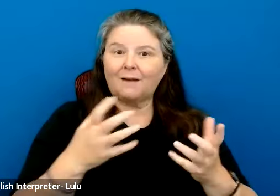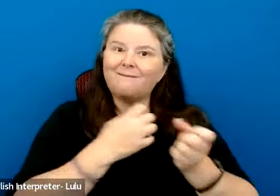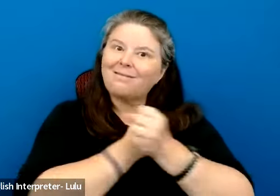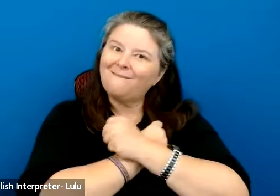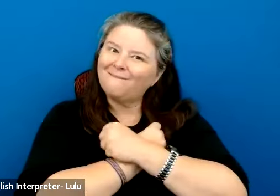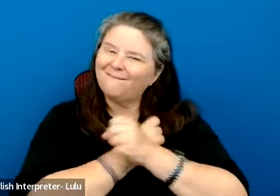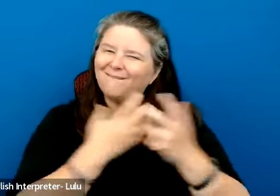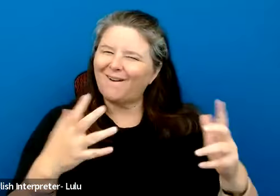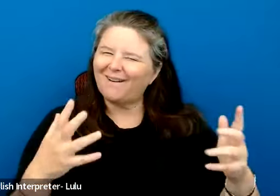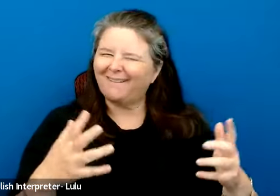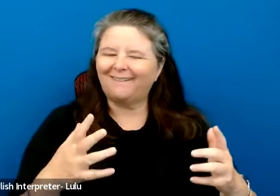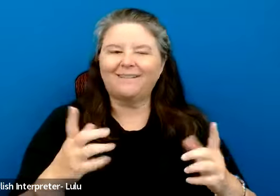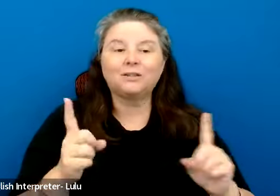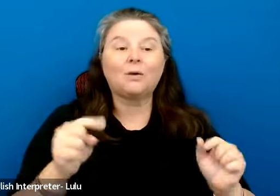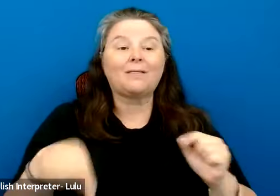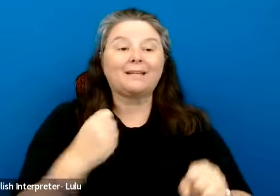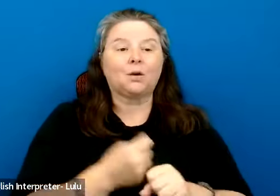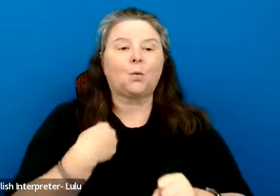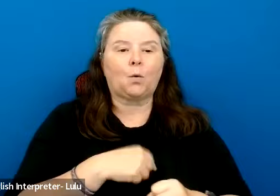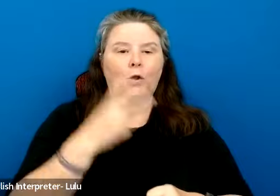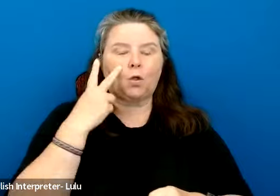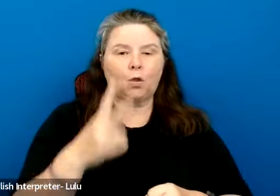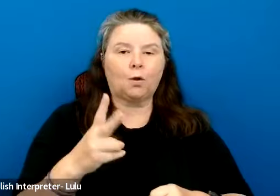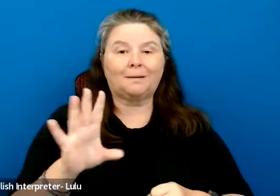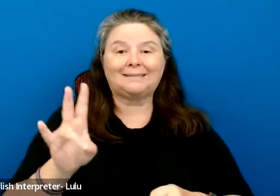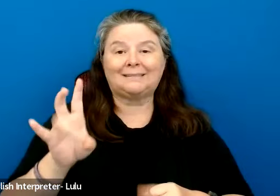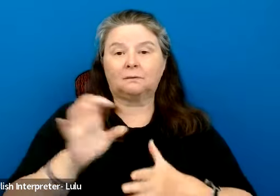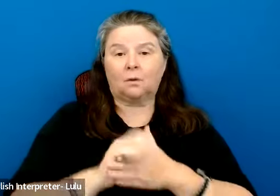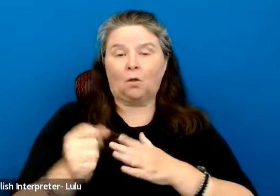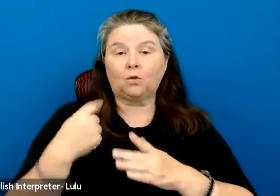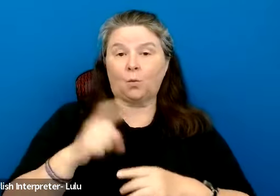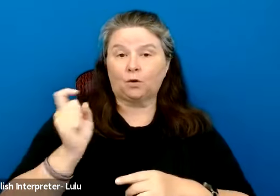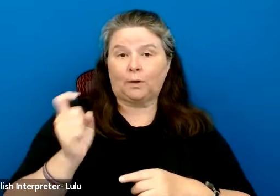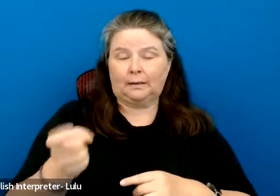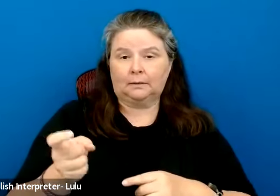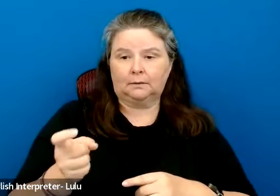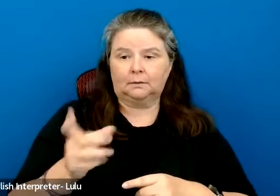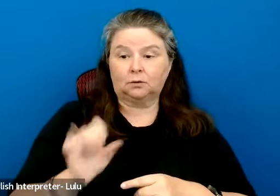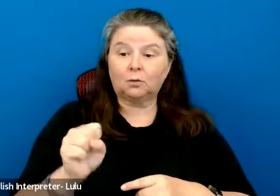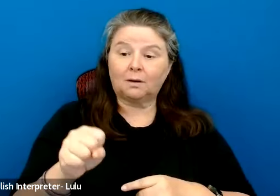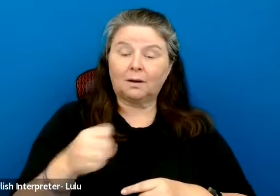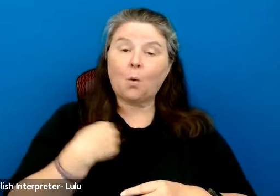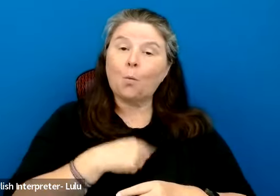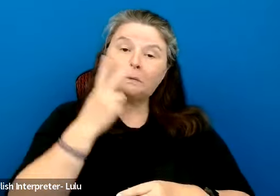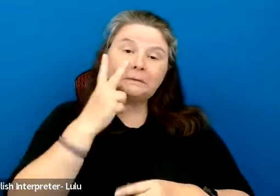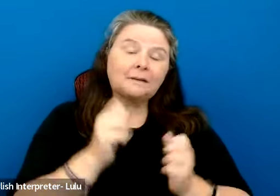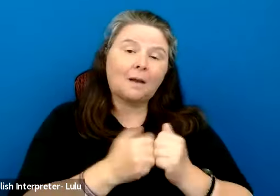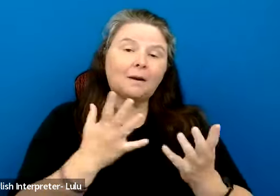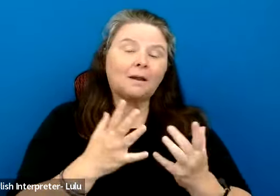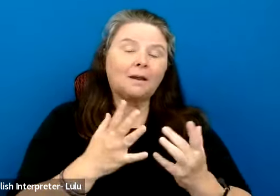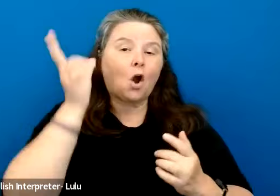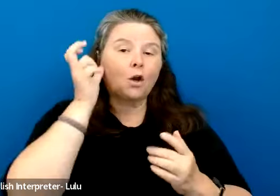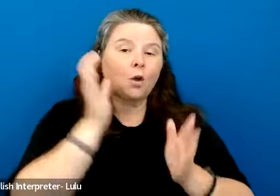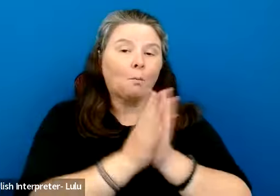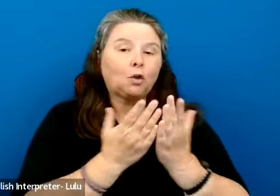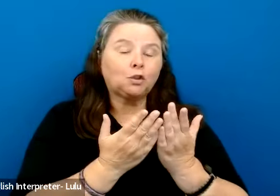already. And so this year we're looking at about $700 that were donated. So yeah, we'll see how many audiobooks